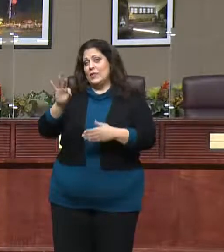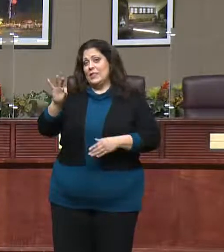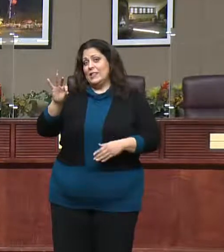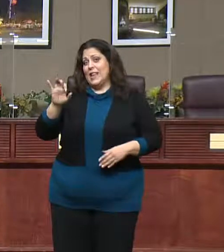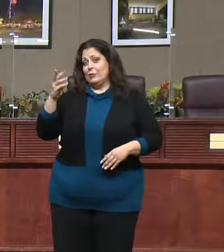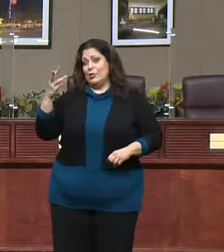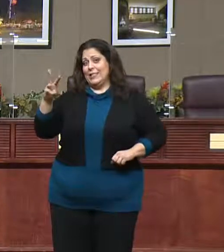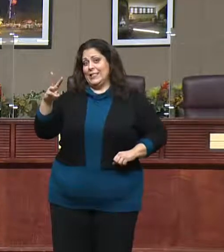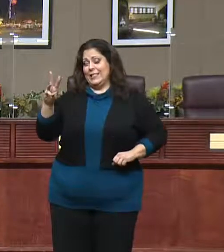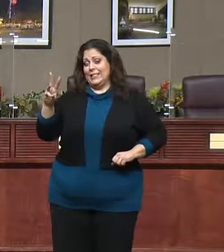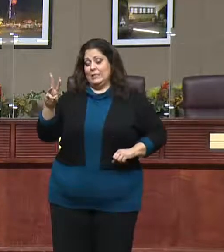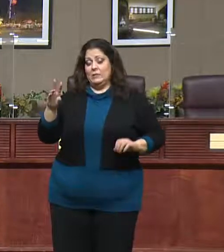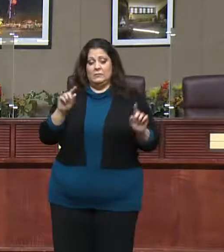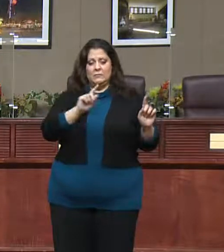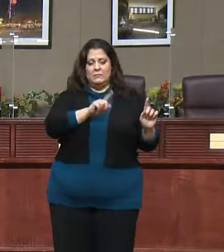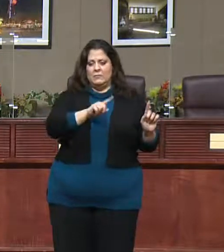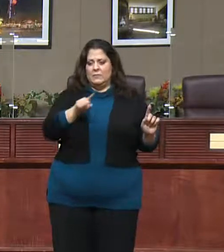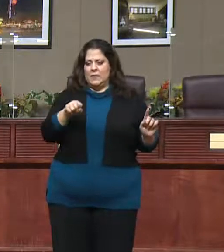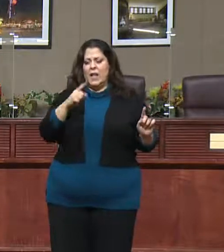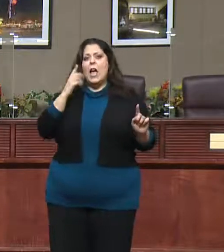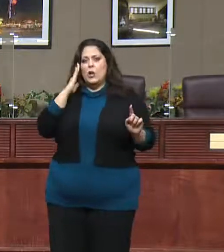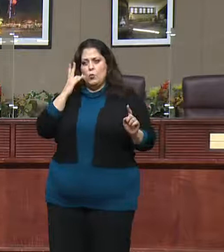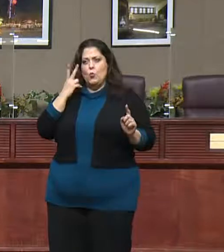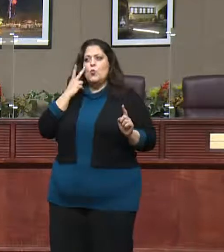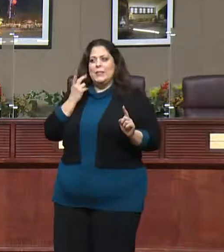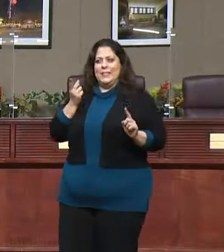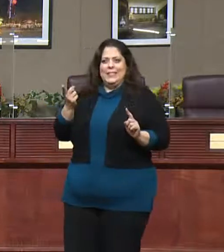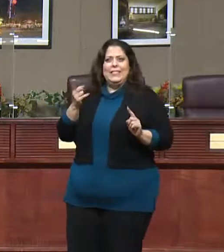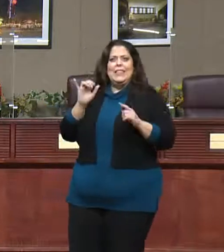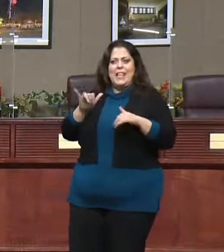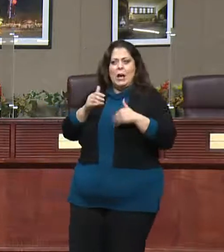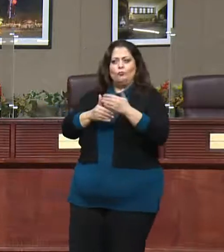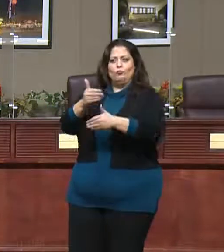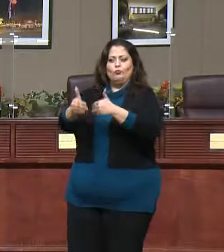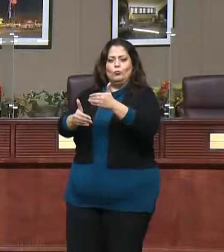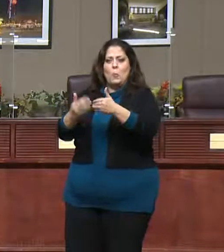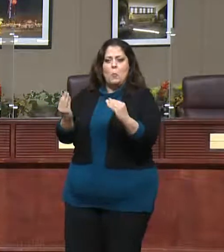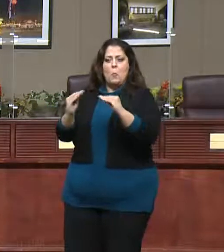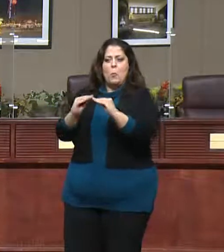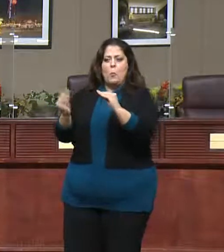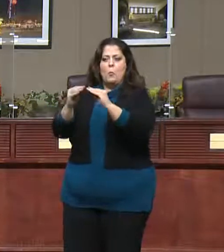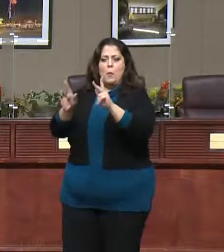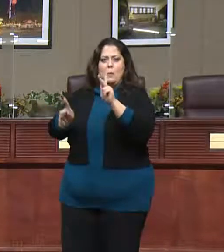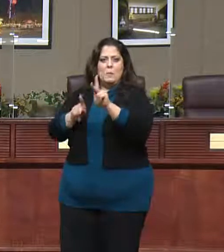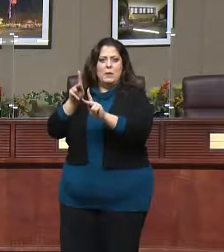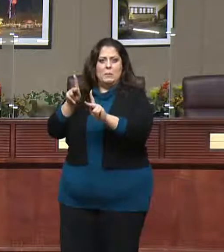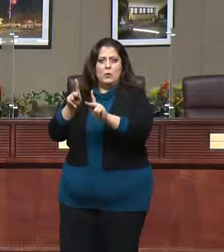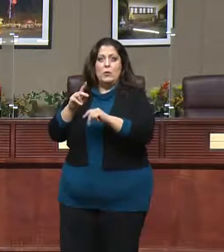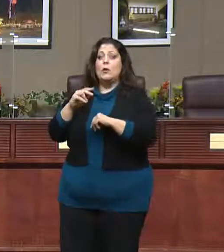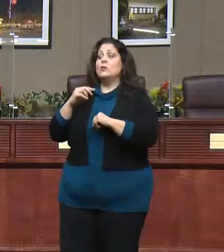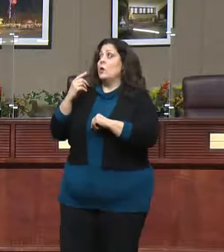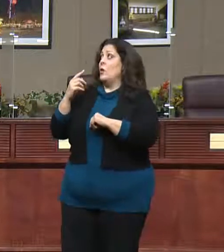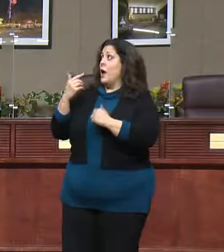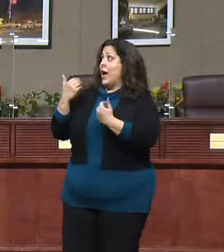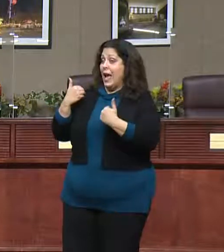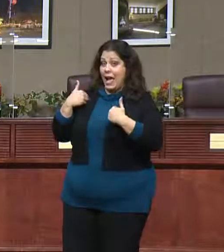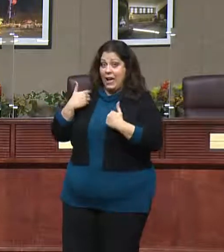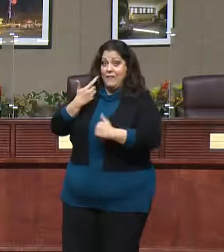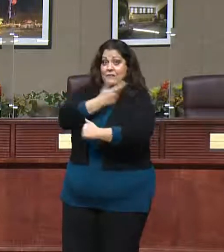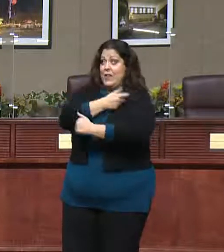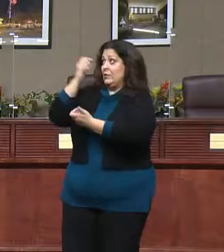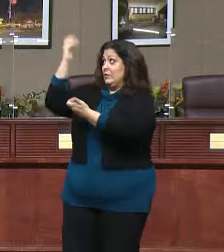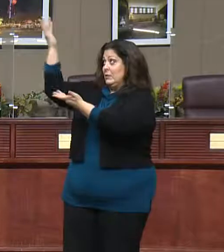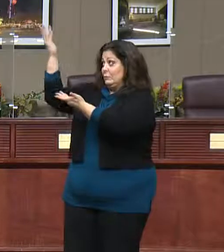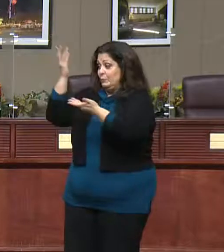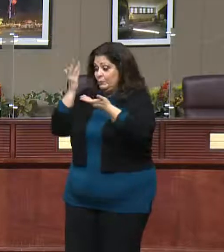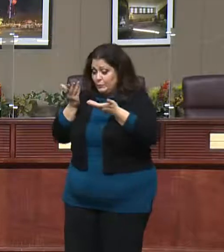2,916. And it should go like this. It will be exponentially growing as vaccines are delivered and also the number of